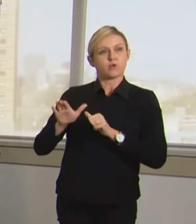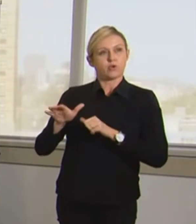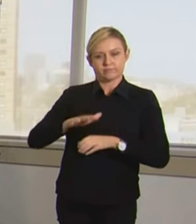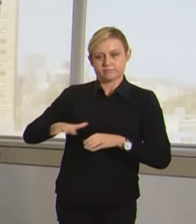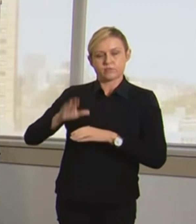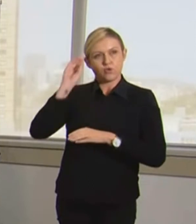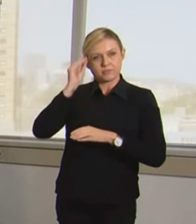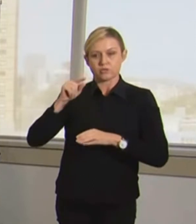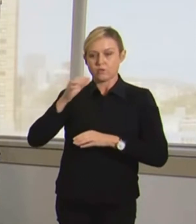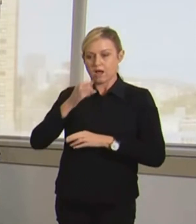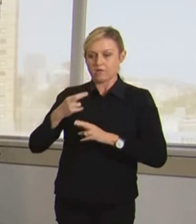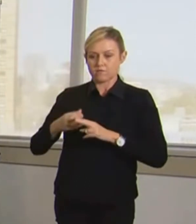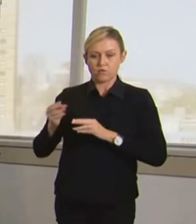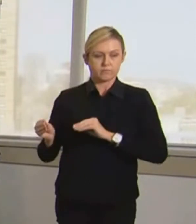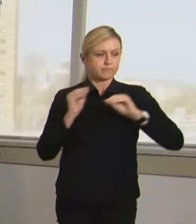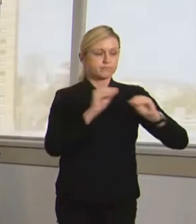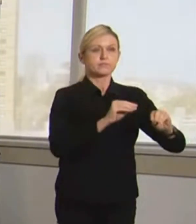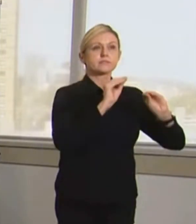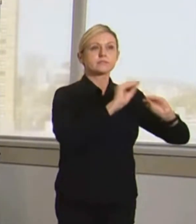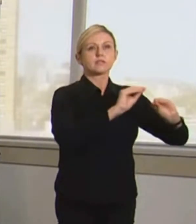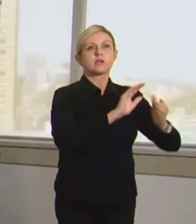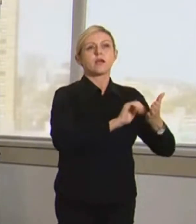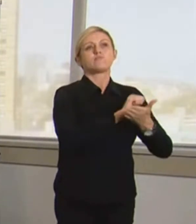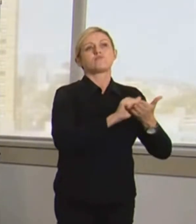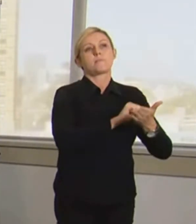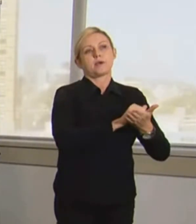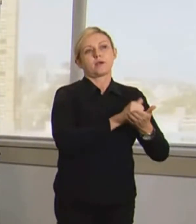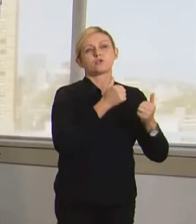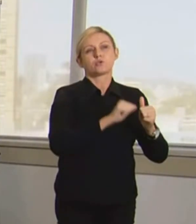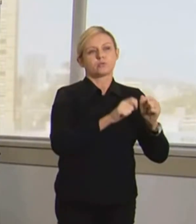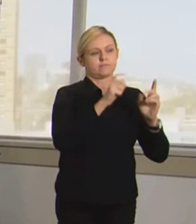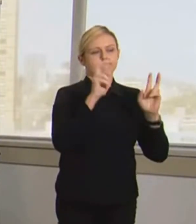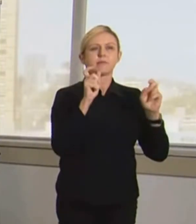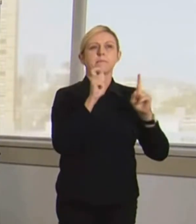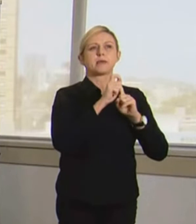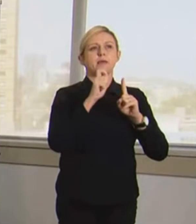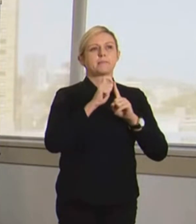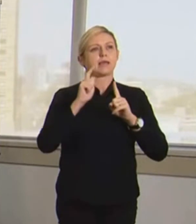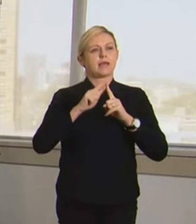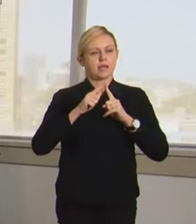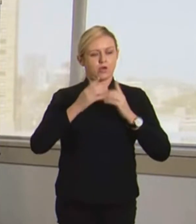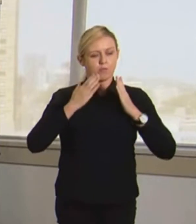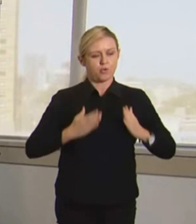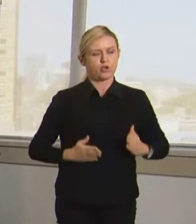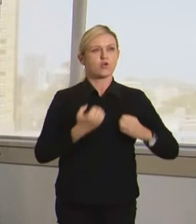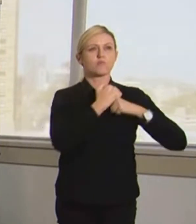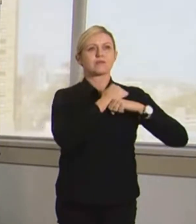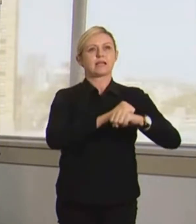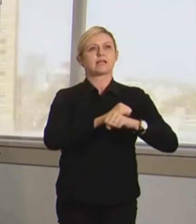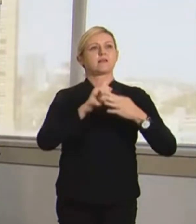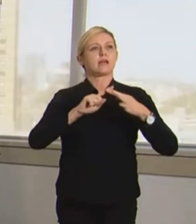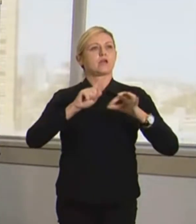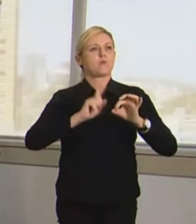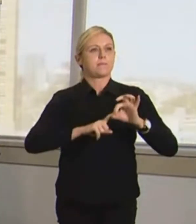how to really effectively use a PPE, personal protective equipment, and just go in and provide the support to the staff who are